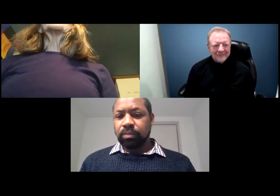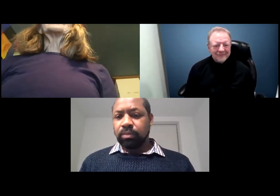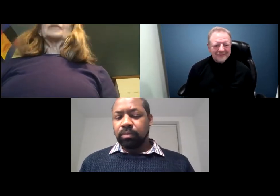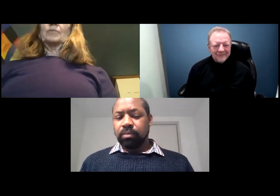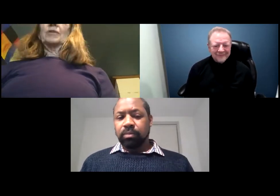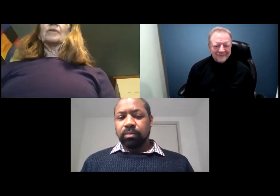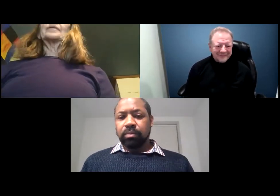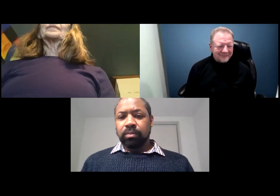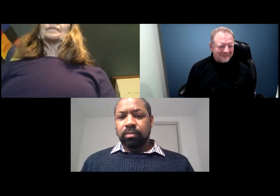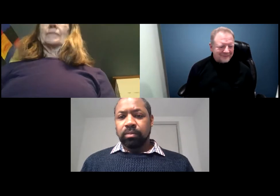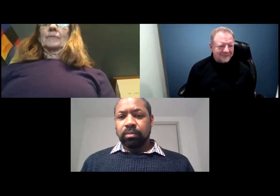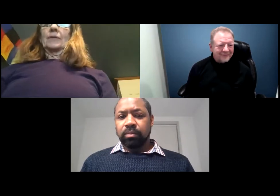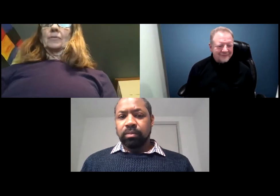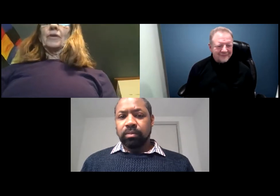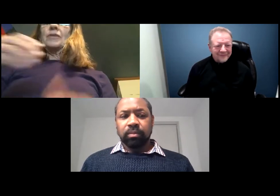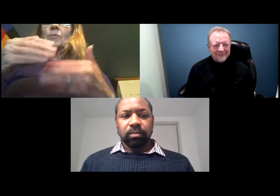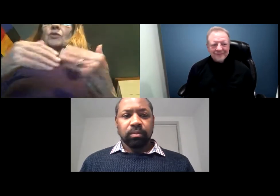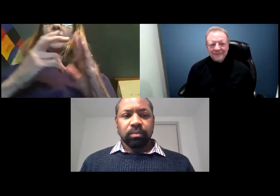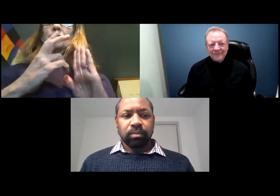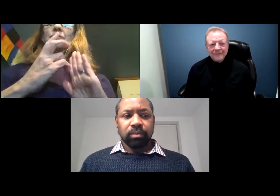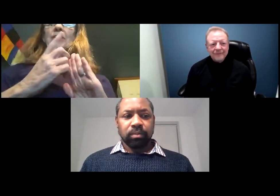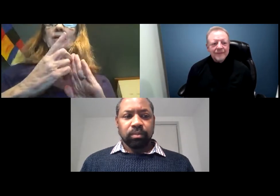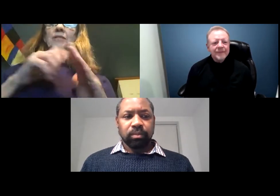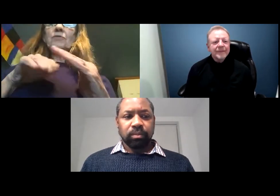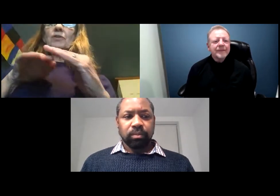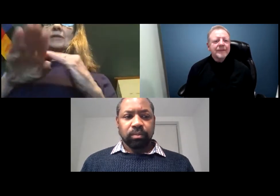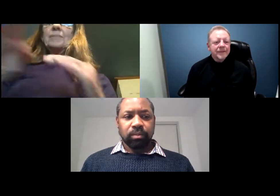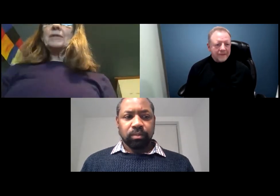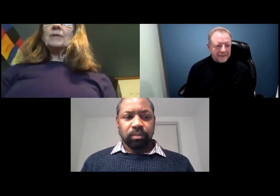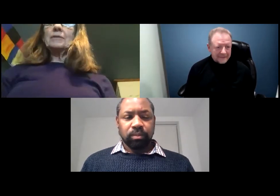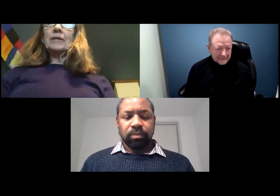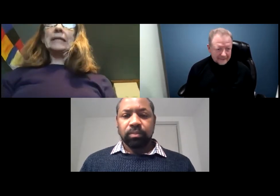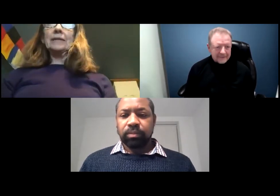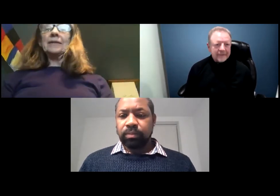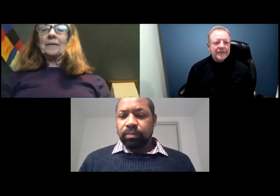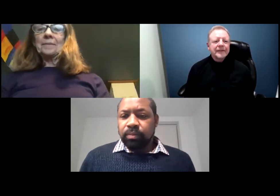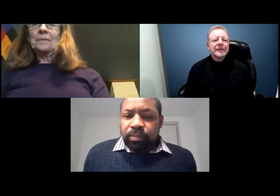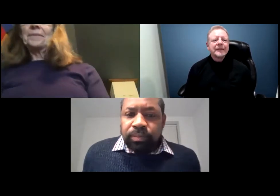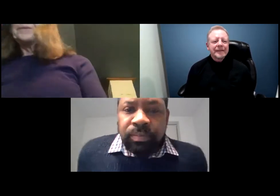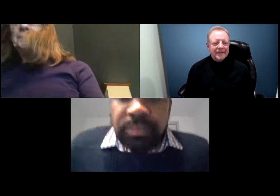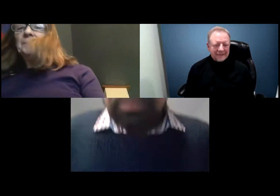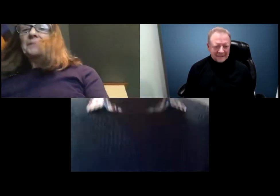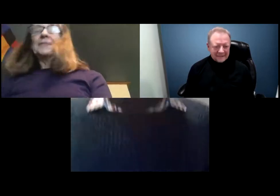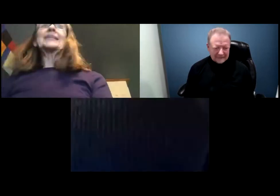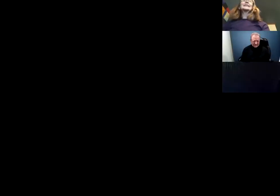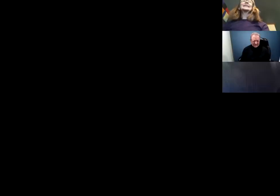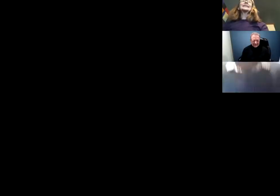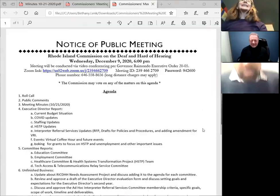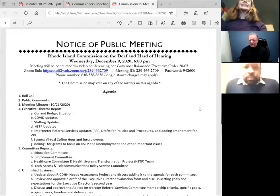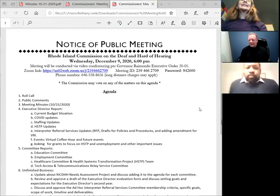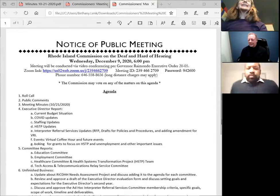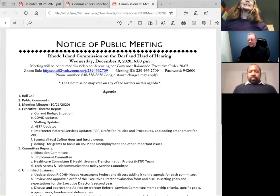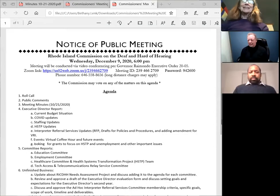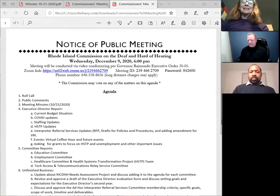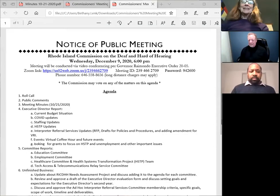Oh, it's gonna be great. Bethany, when you have 2 seconds, if you could let me in again. And then you'll